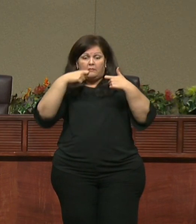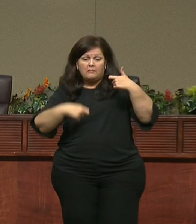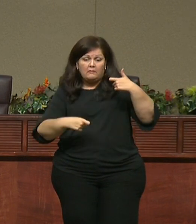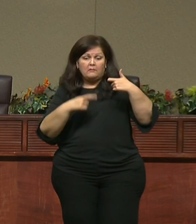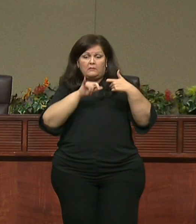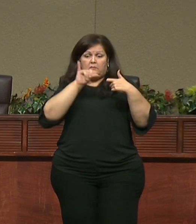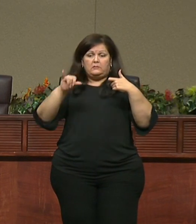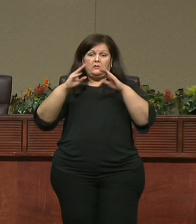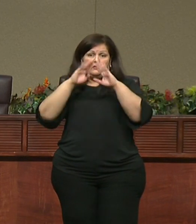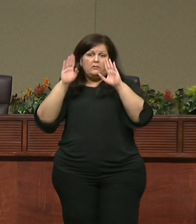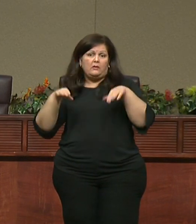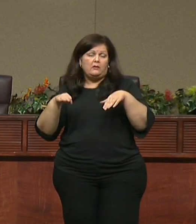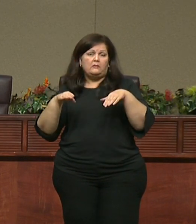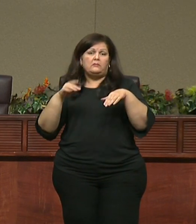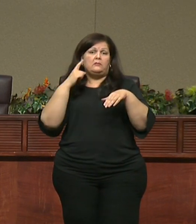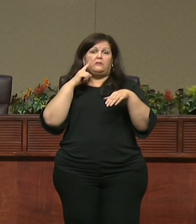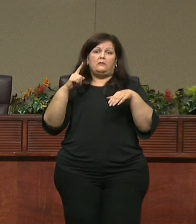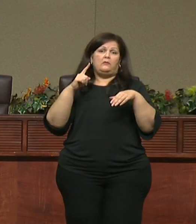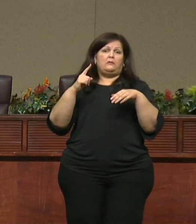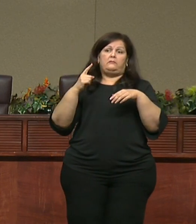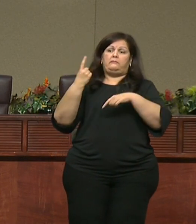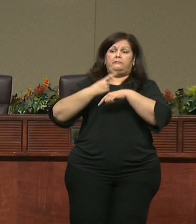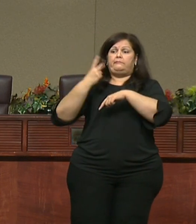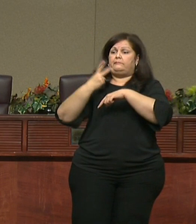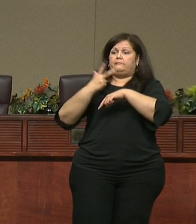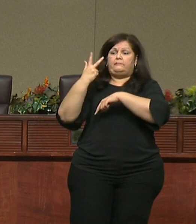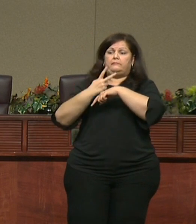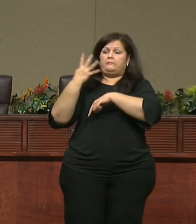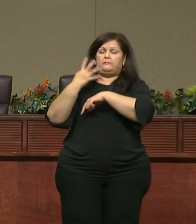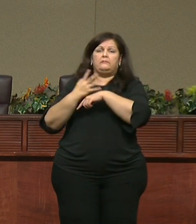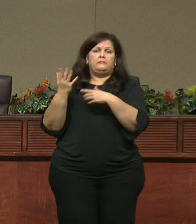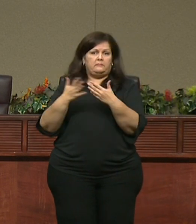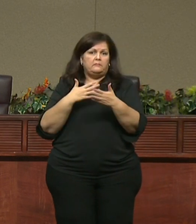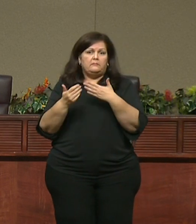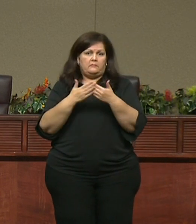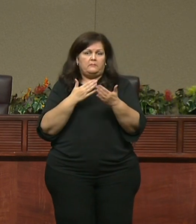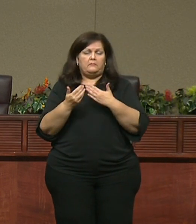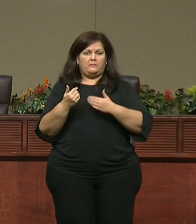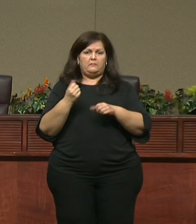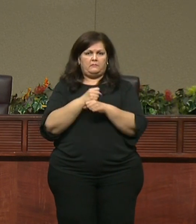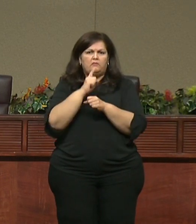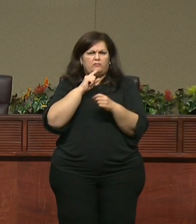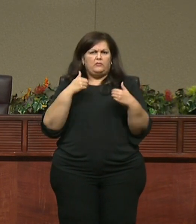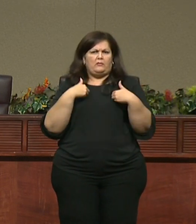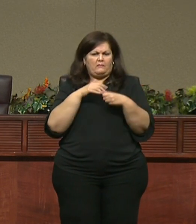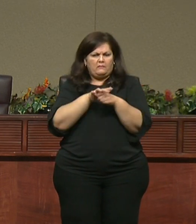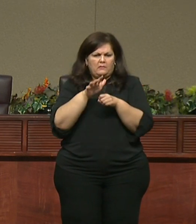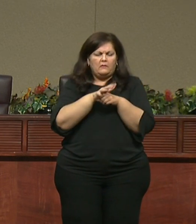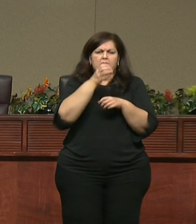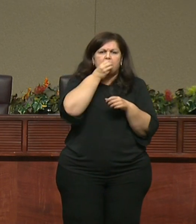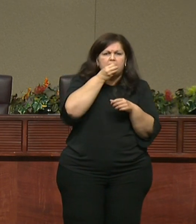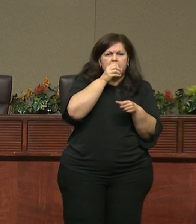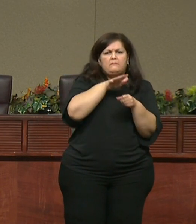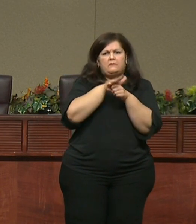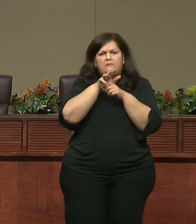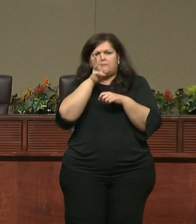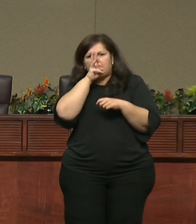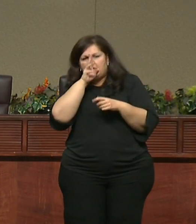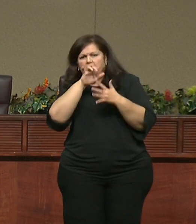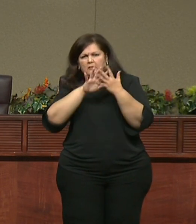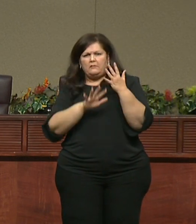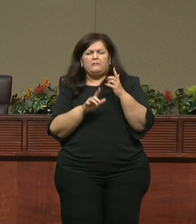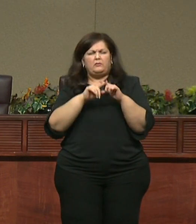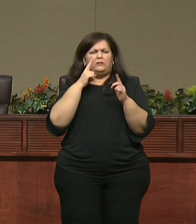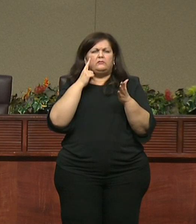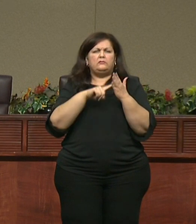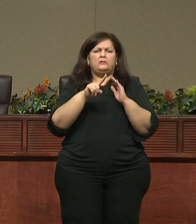stay in your house for several days. You can check out the resources to get for your family and business by visiting